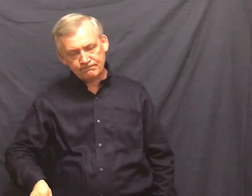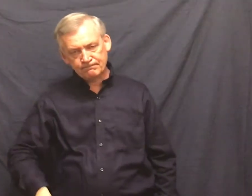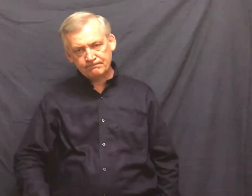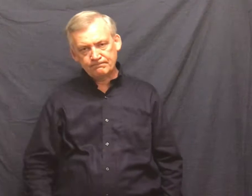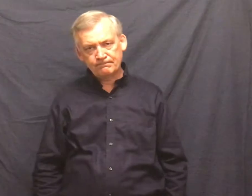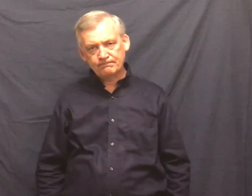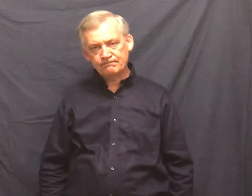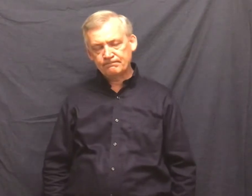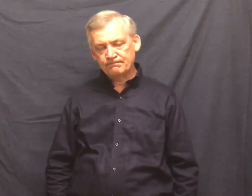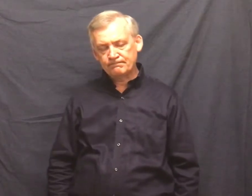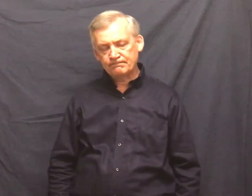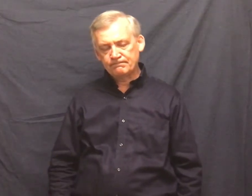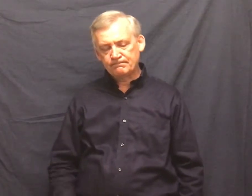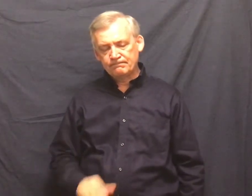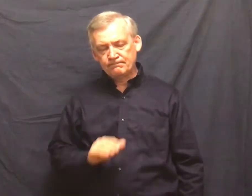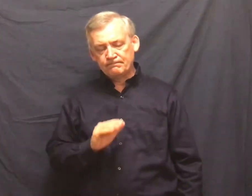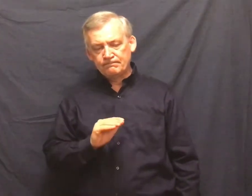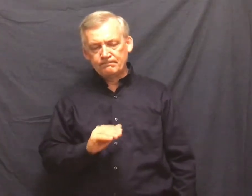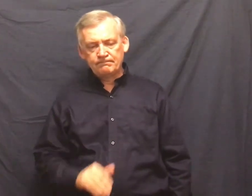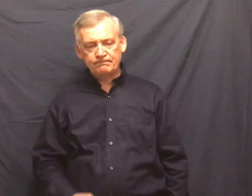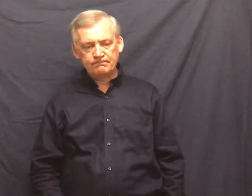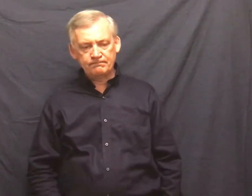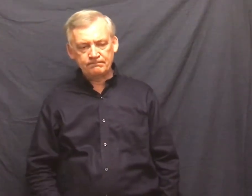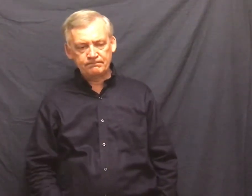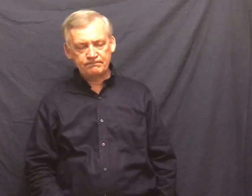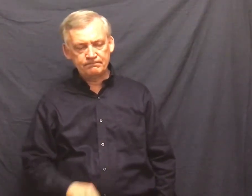He said shakily, "Take off your hat, Lenny.